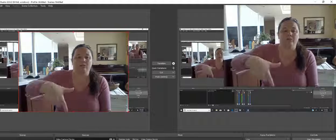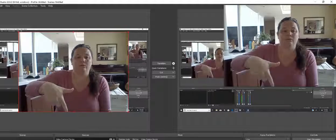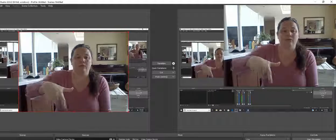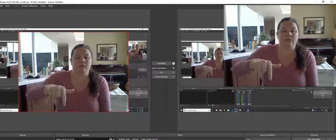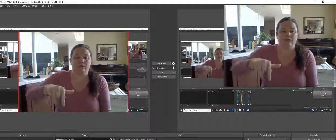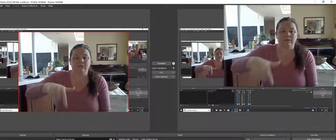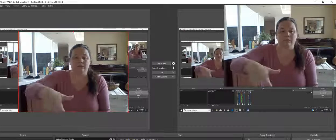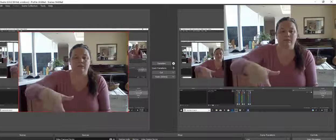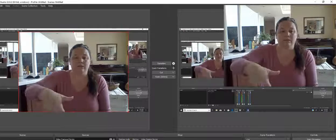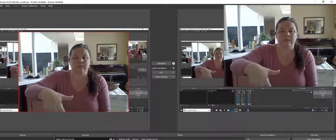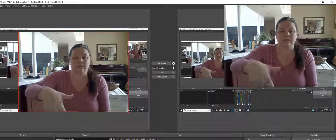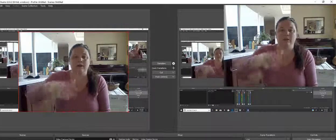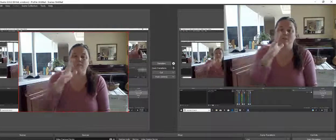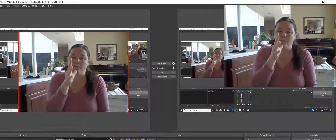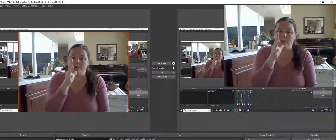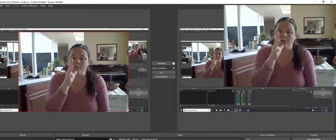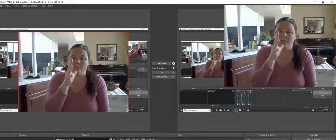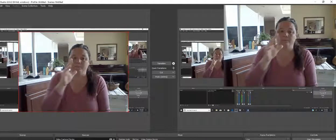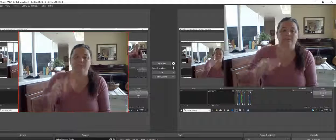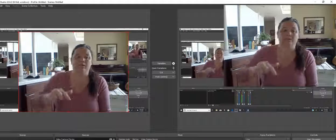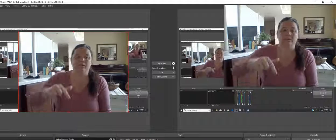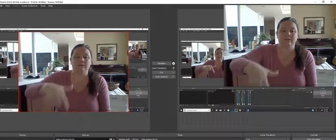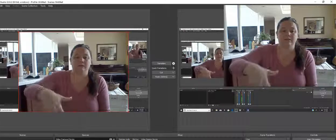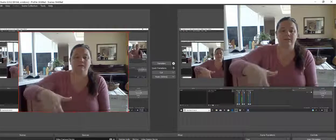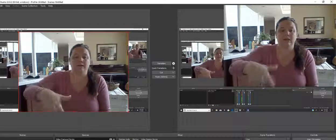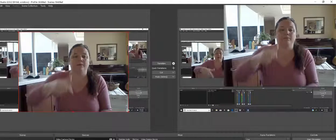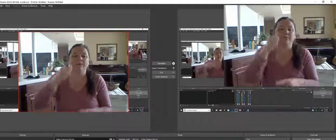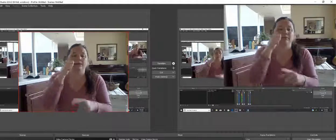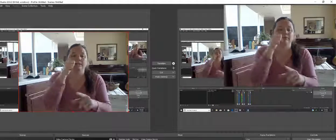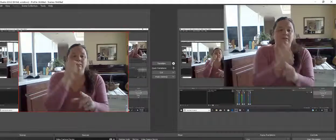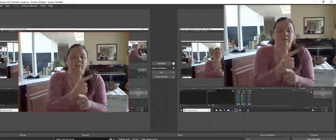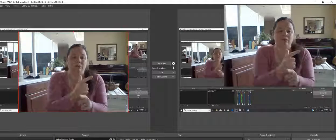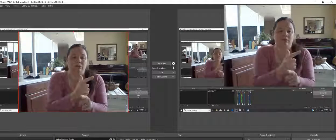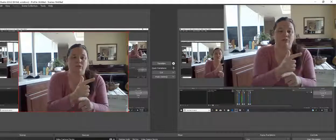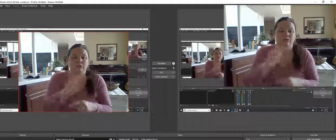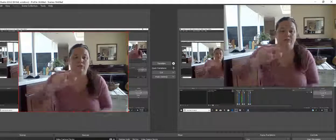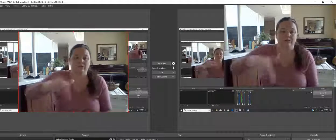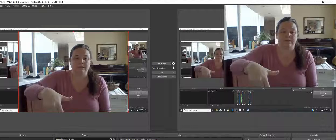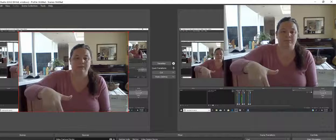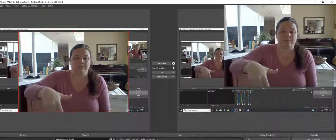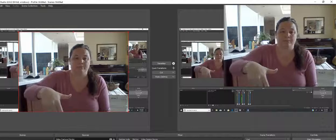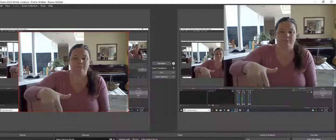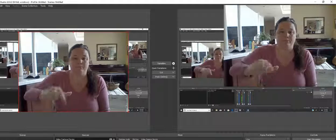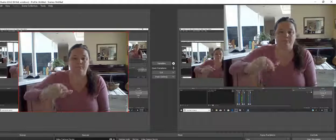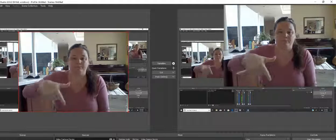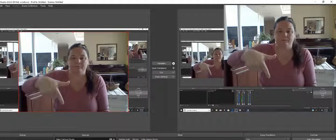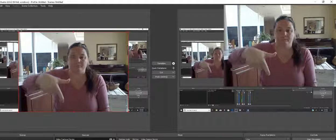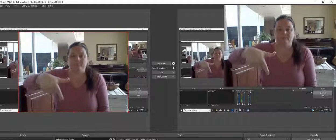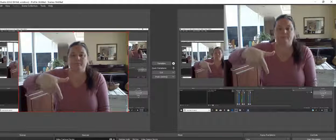like this. Step mom, step sister, step.